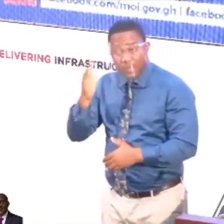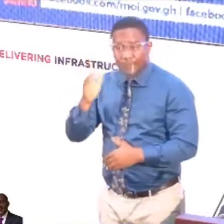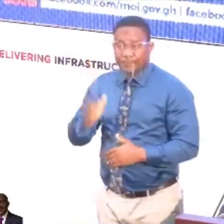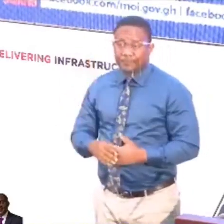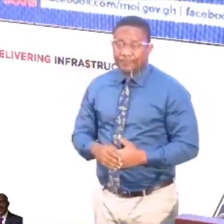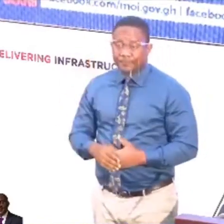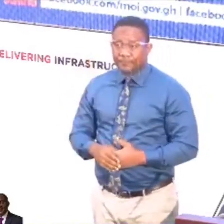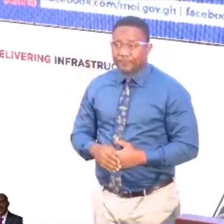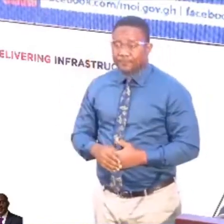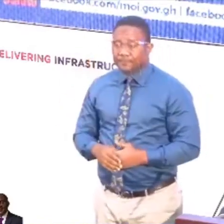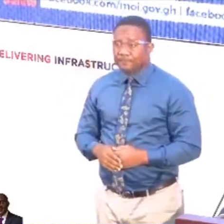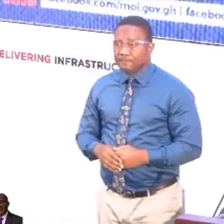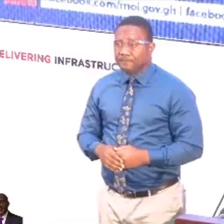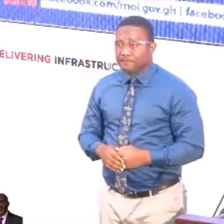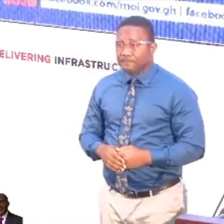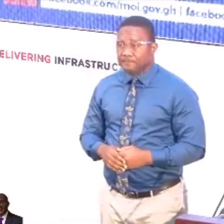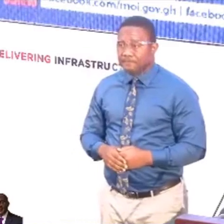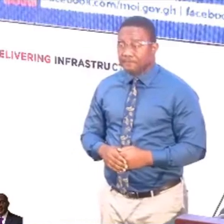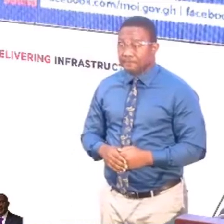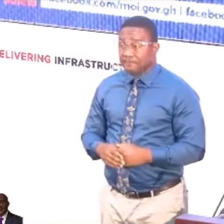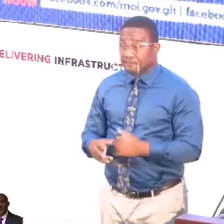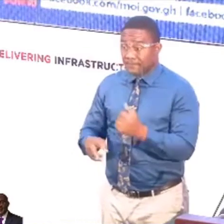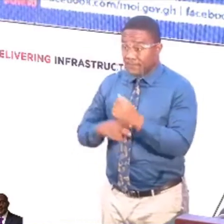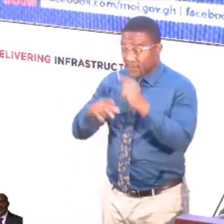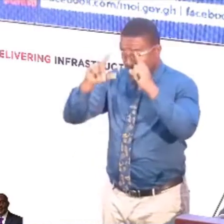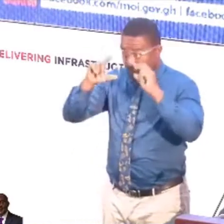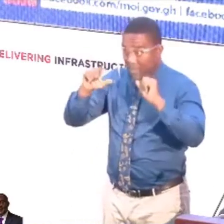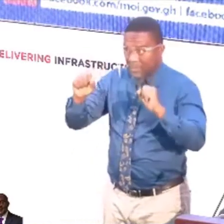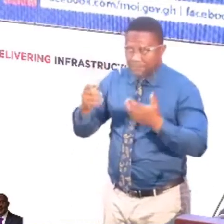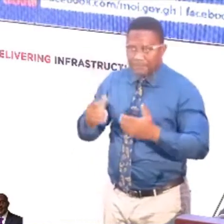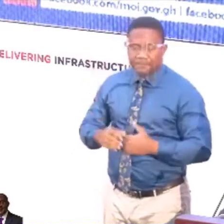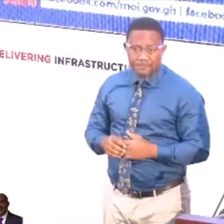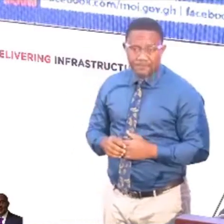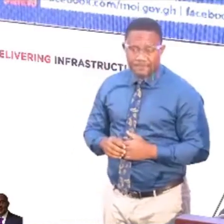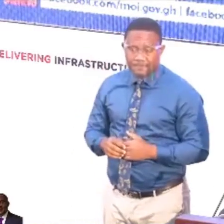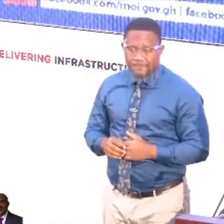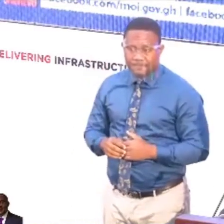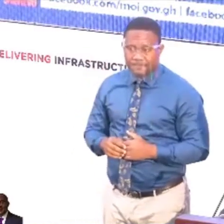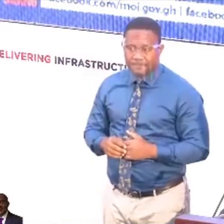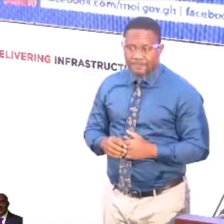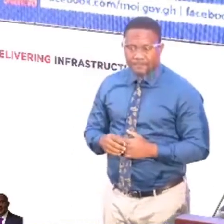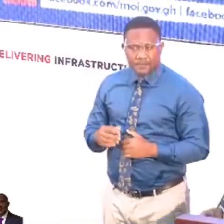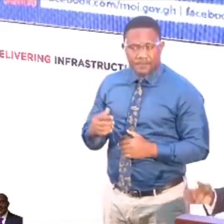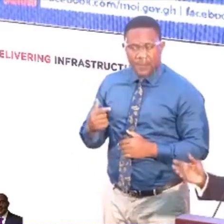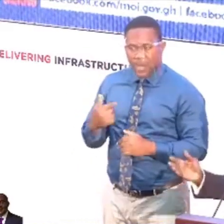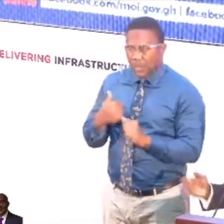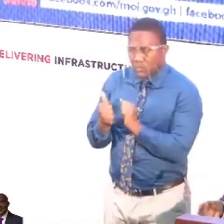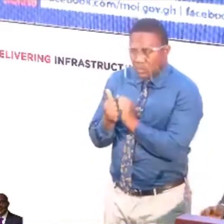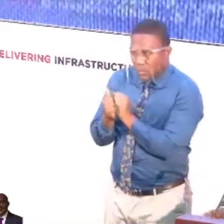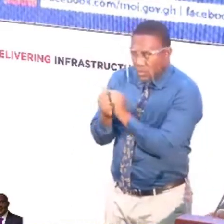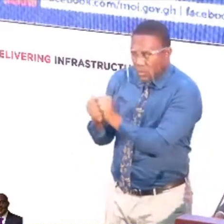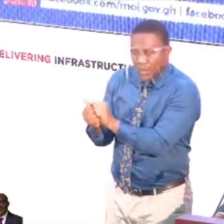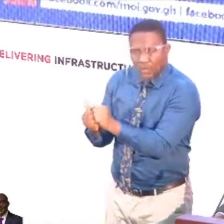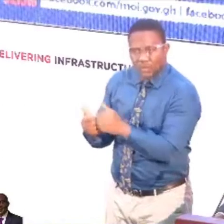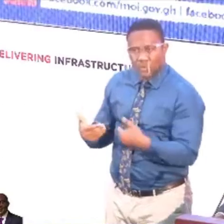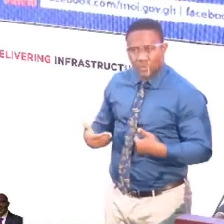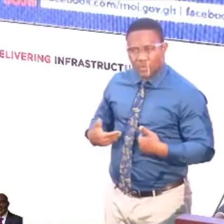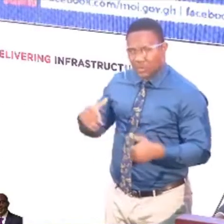Your Excellency, I've had the privilege of working with this young man